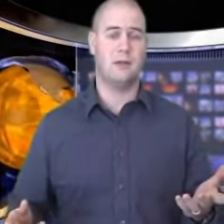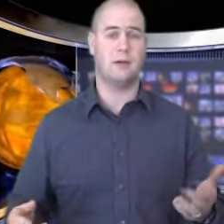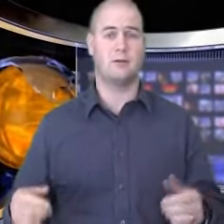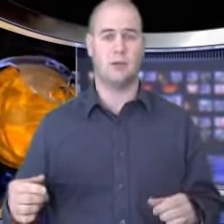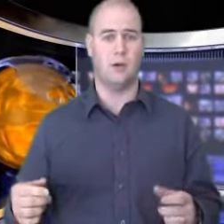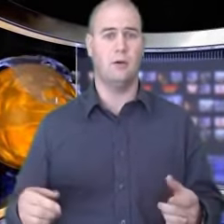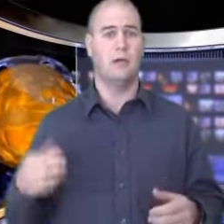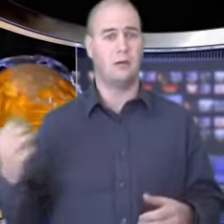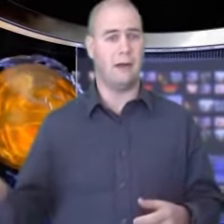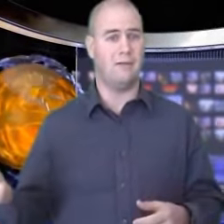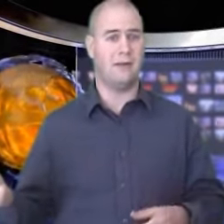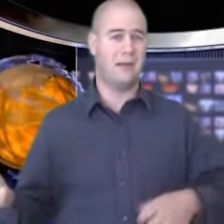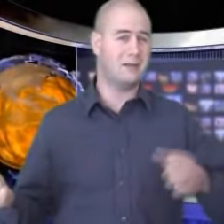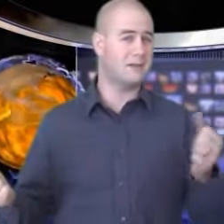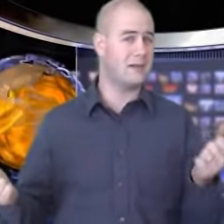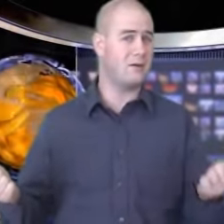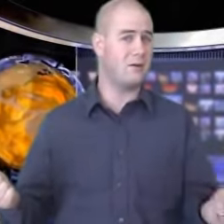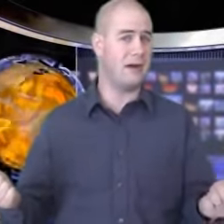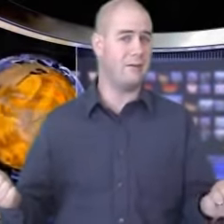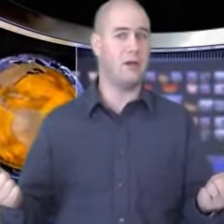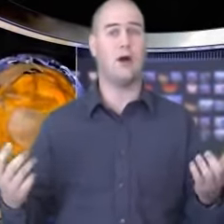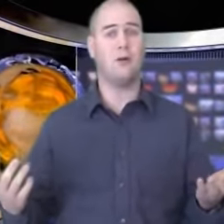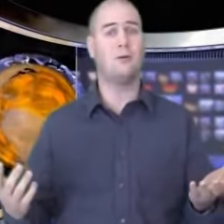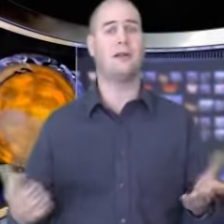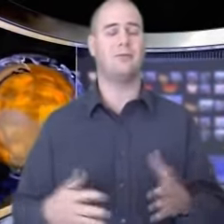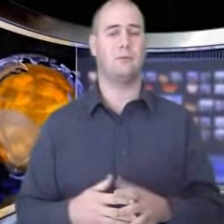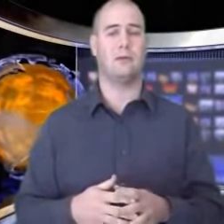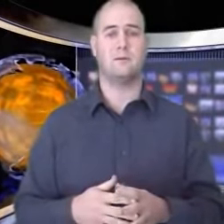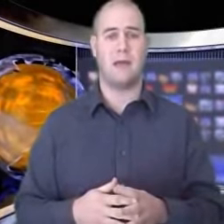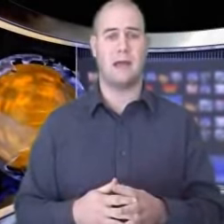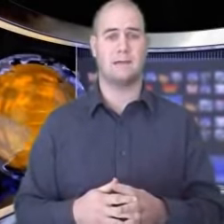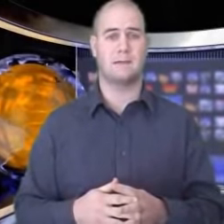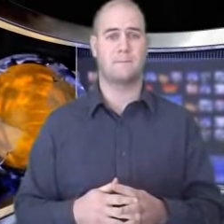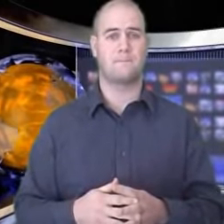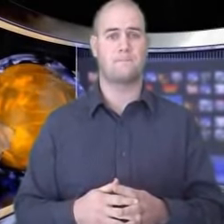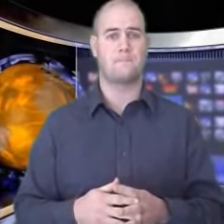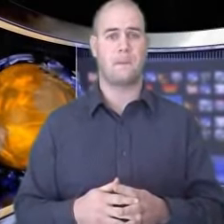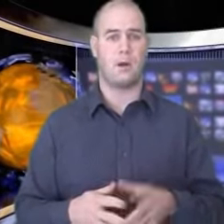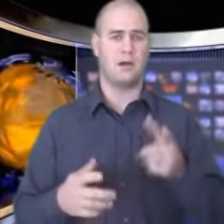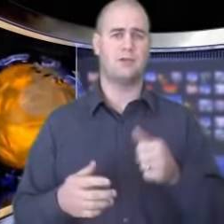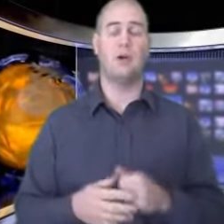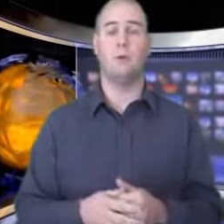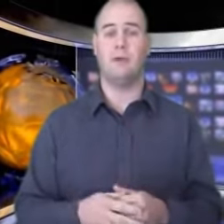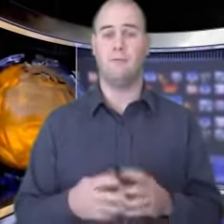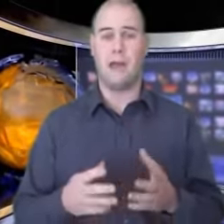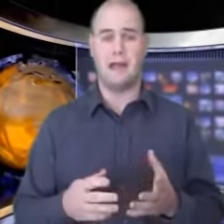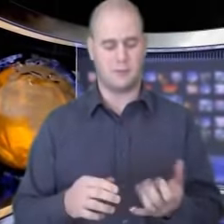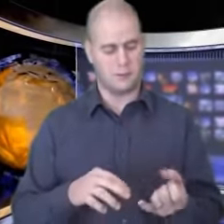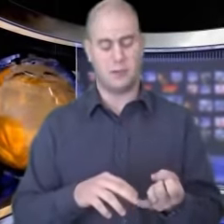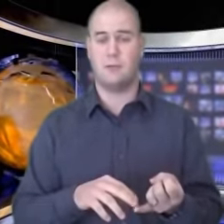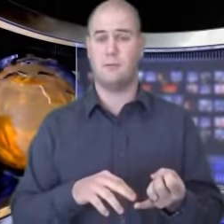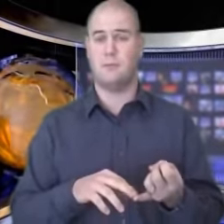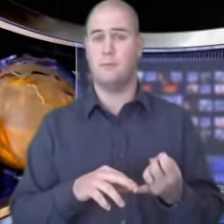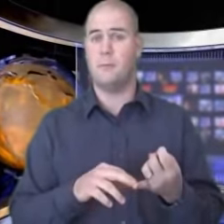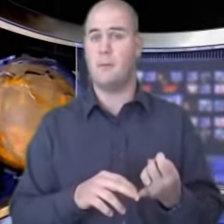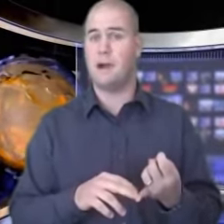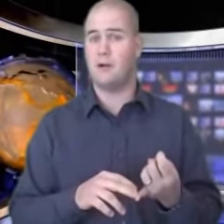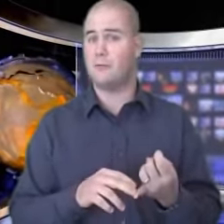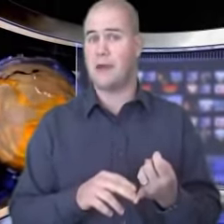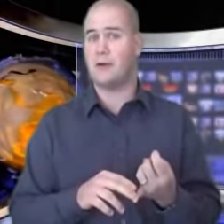So gravity cancels out gravity. All we're left with is mass. All right, so we have mass, which is the amount of matter in